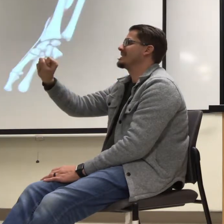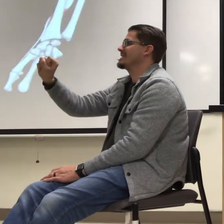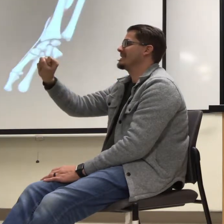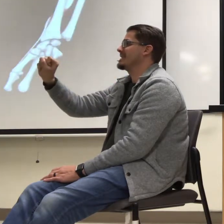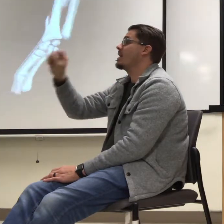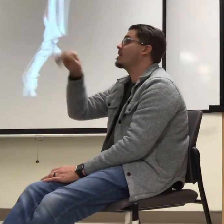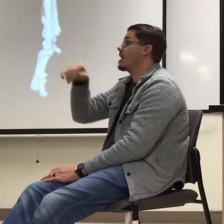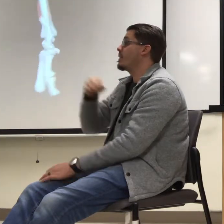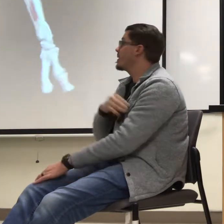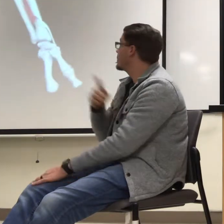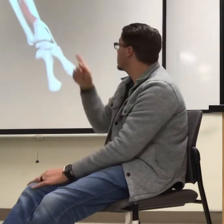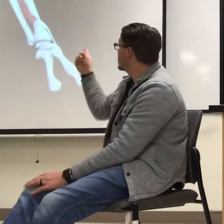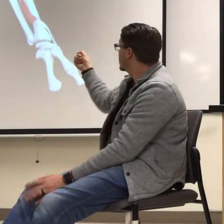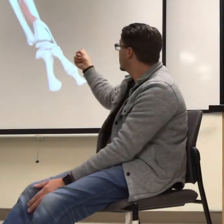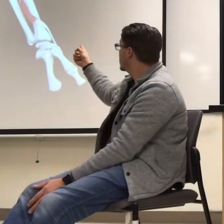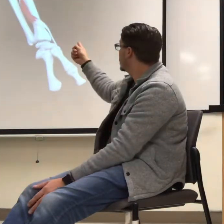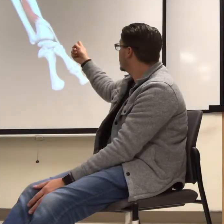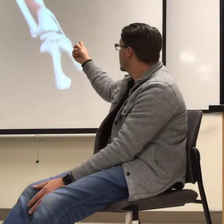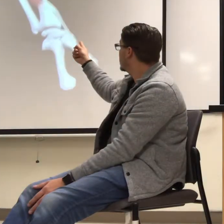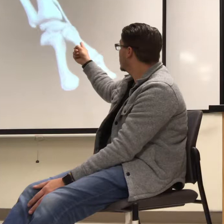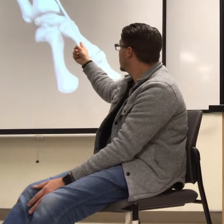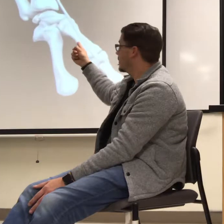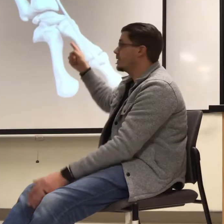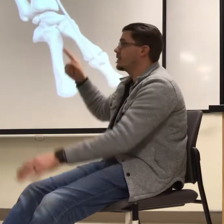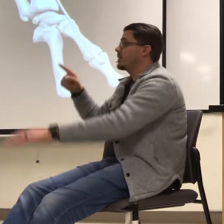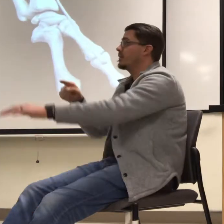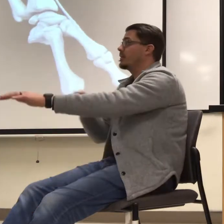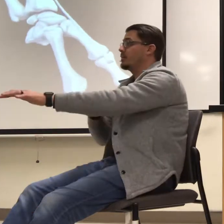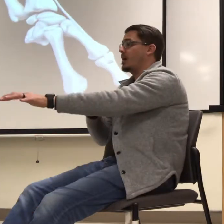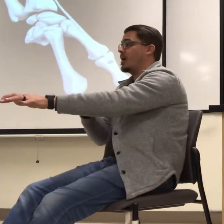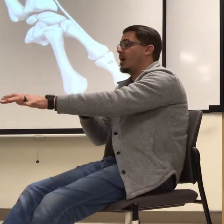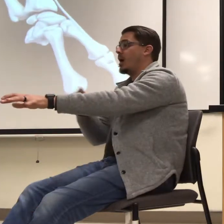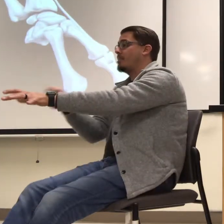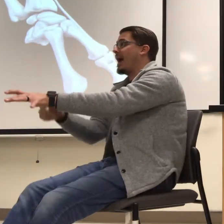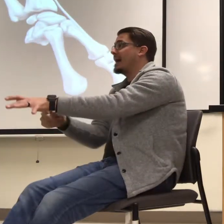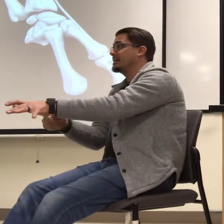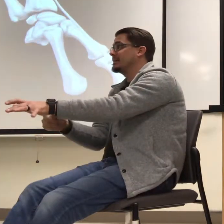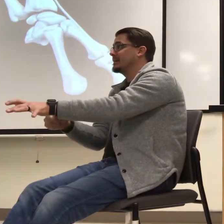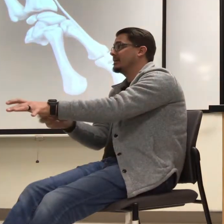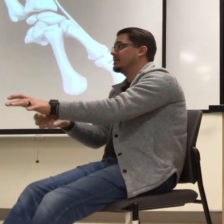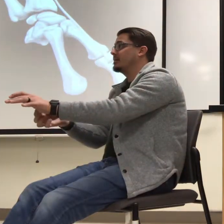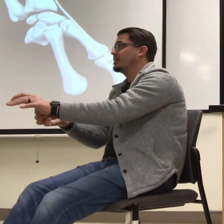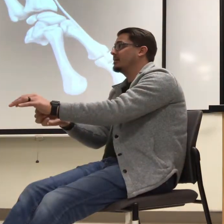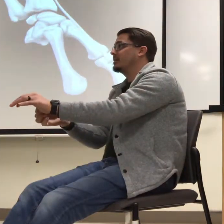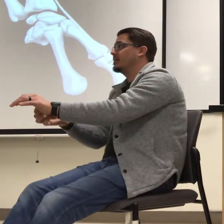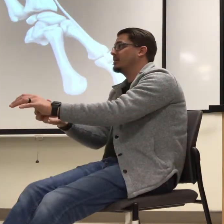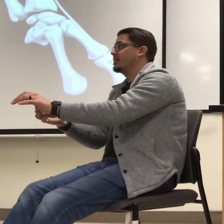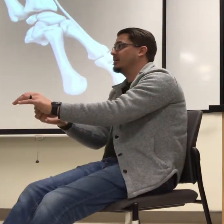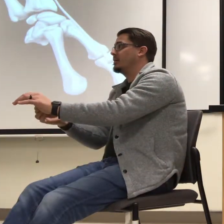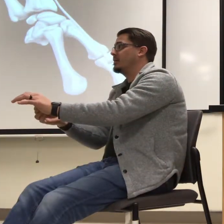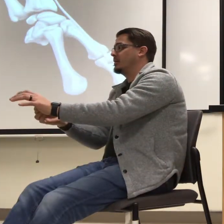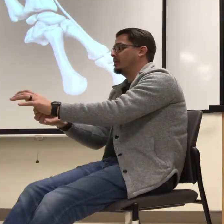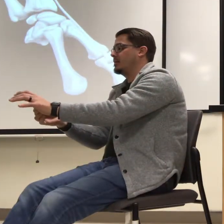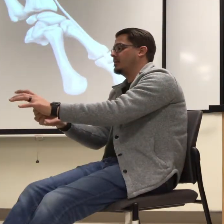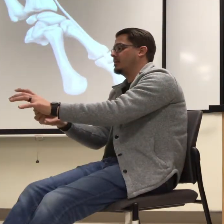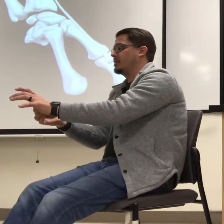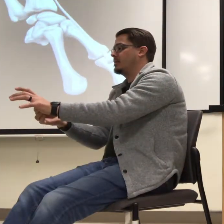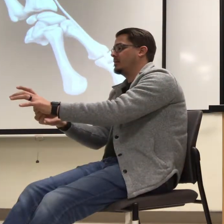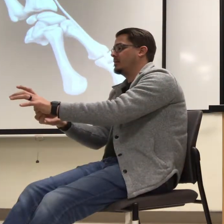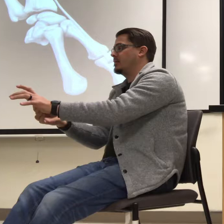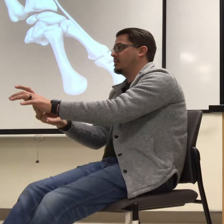it, it goes all the way to, well, past the first metacarpal to the proximal